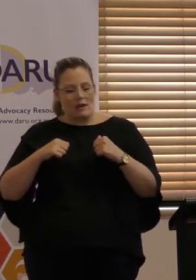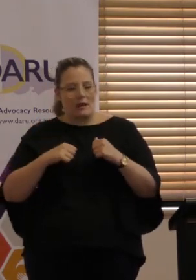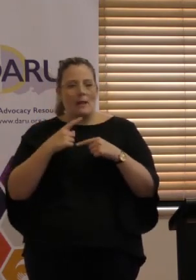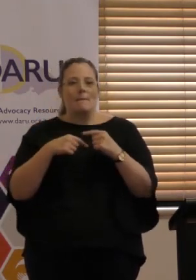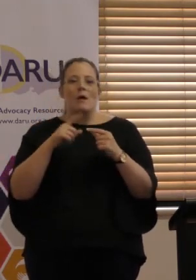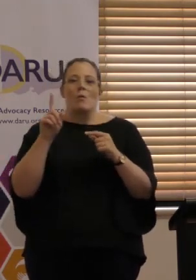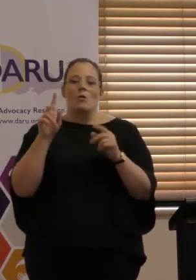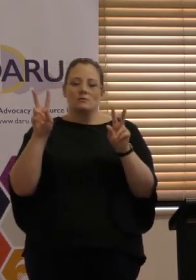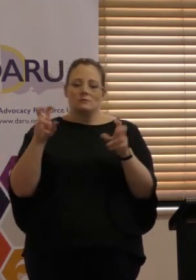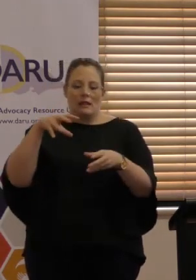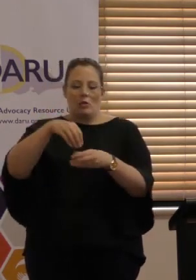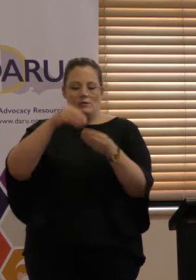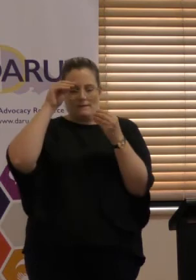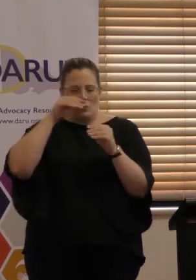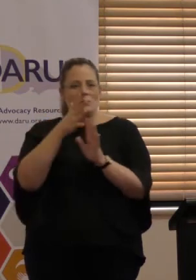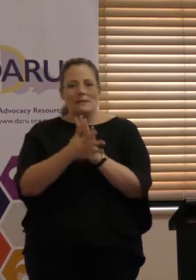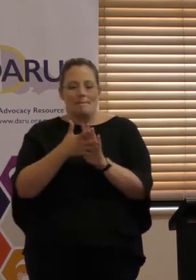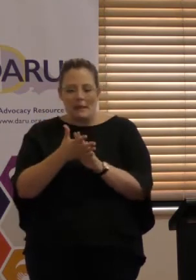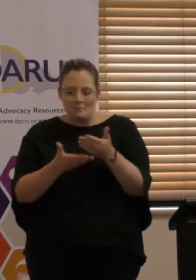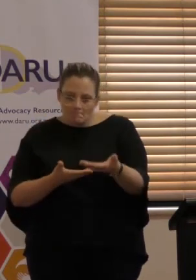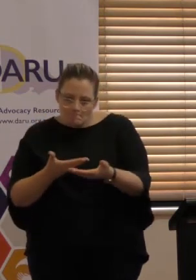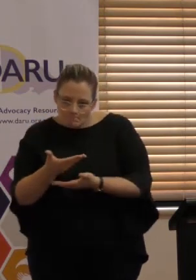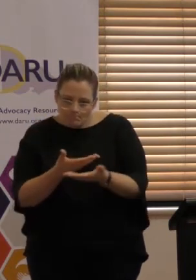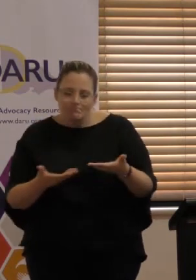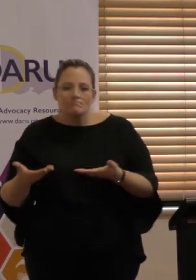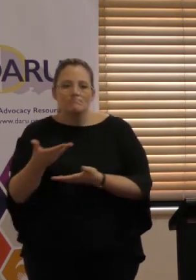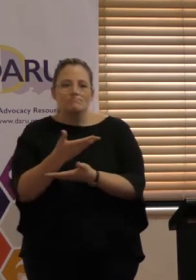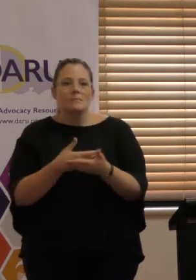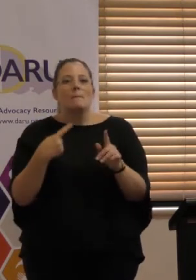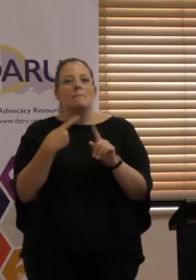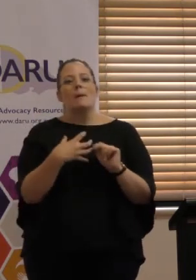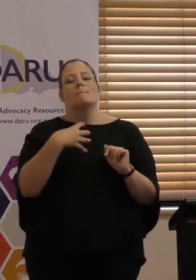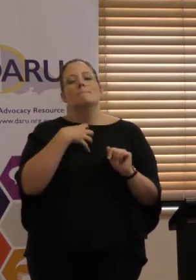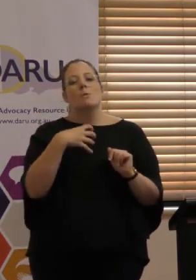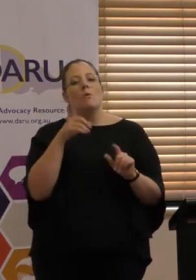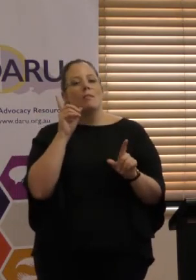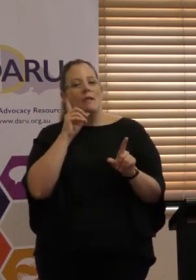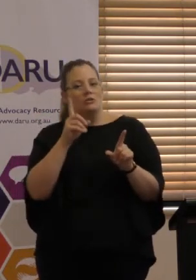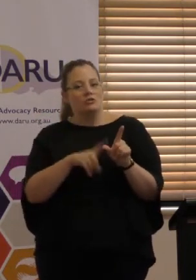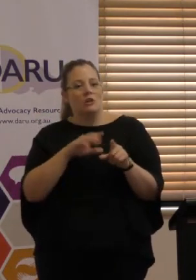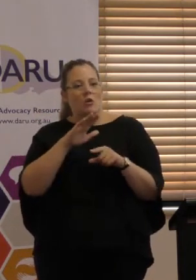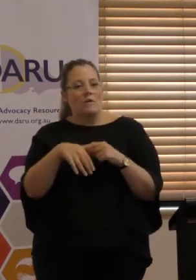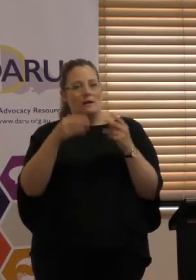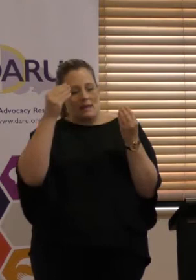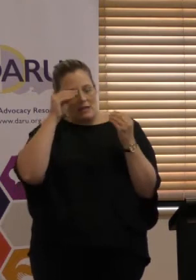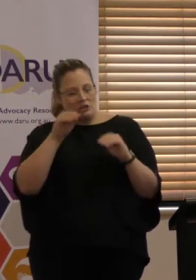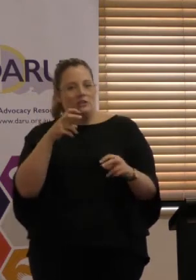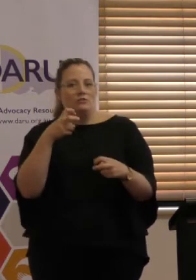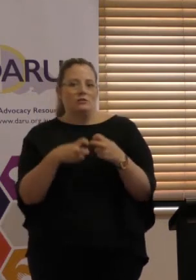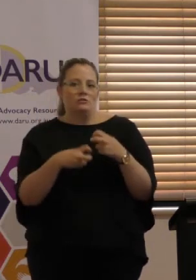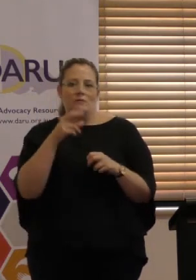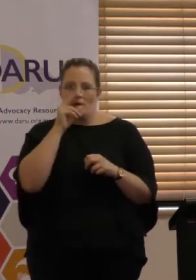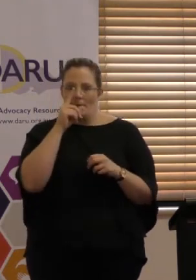people. And we've also run our own consultations late last year around educational issues for young people with